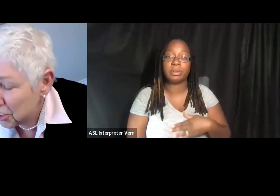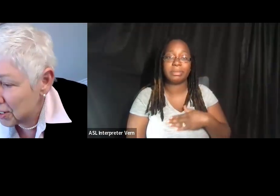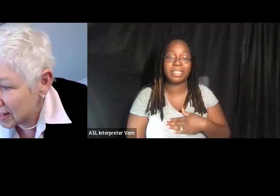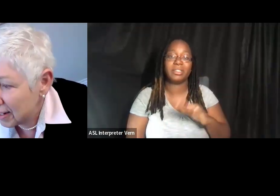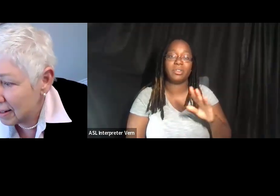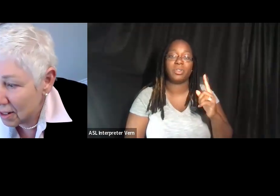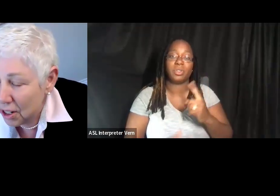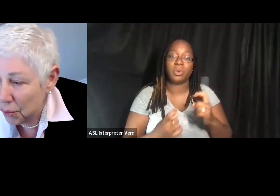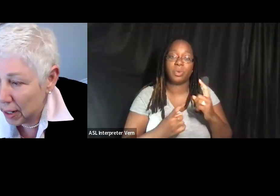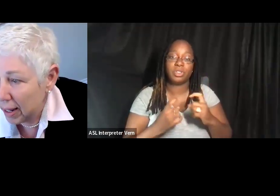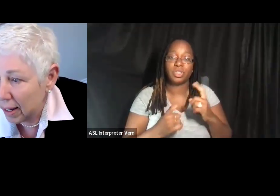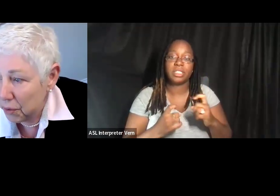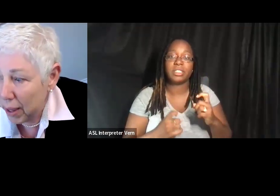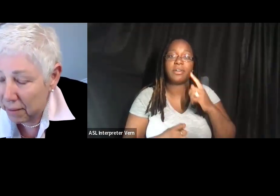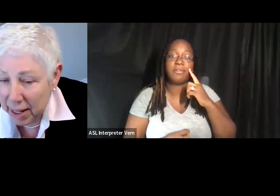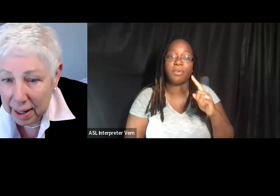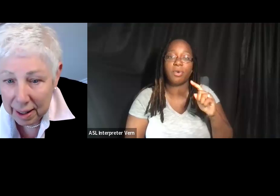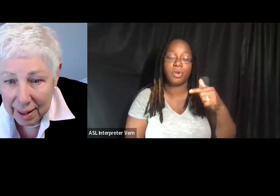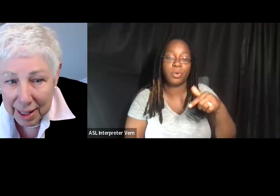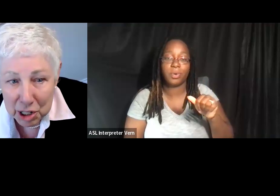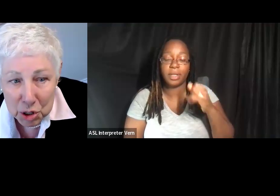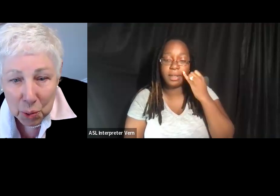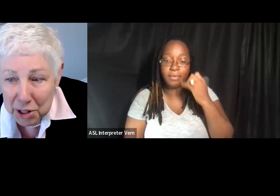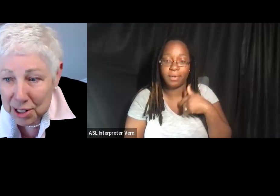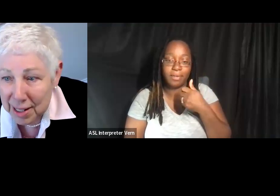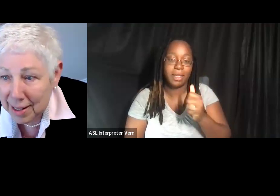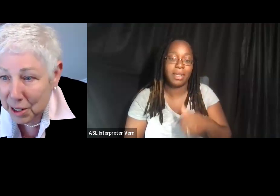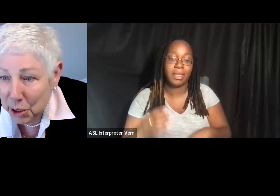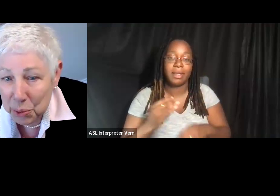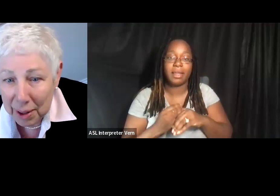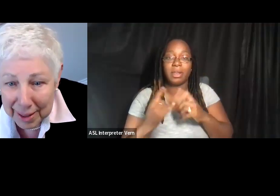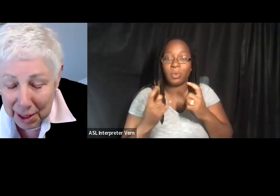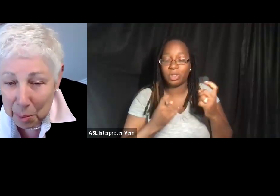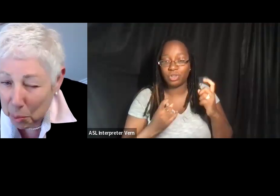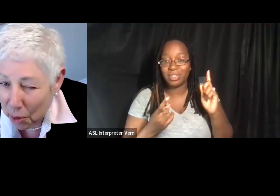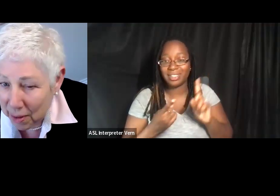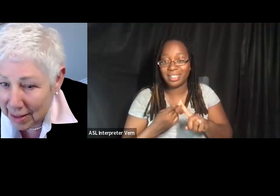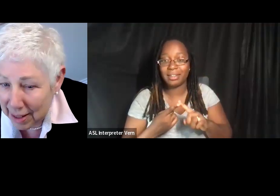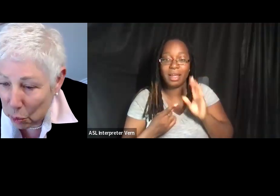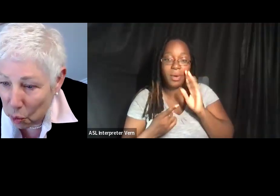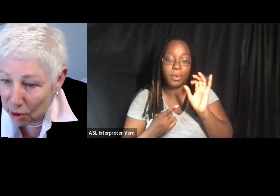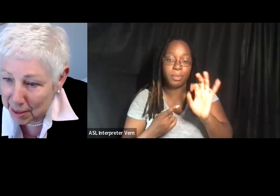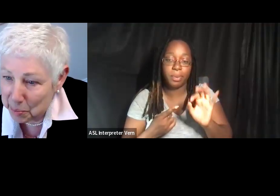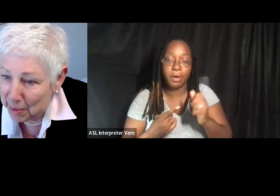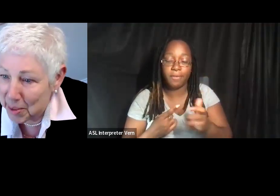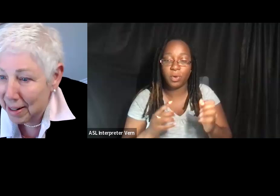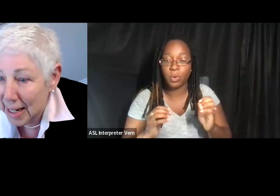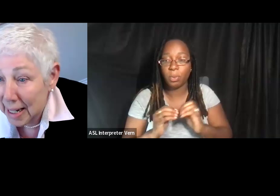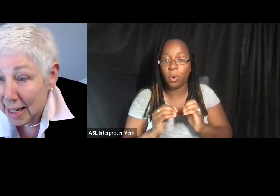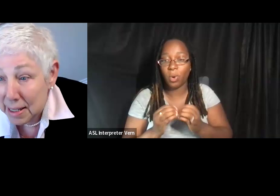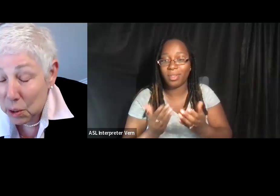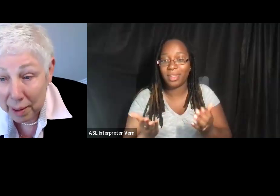your questions in the Q&A if you have any additional questions. And until you do, I'll tell you a couple more things that go wrong